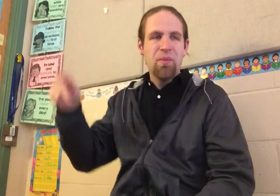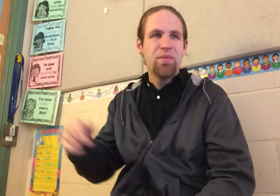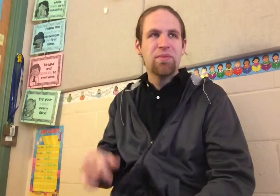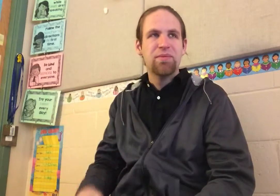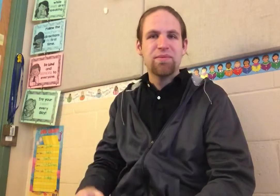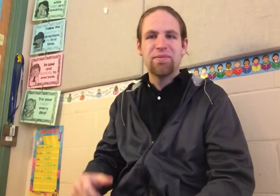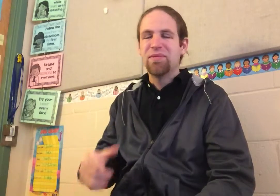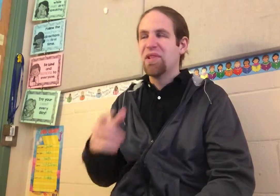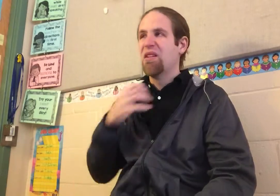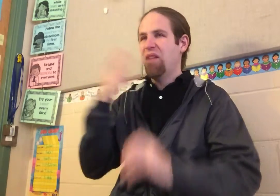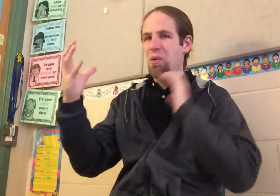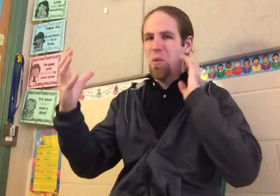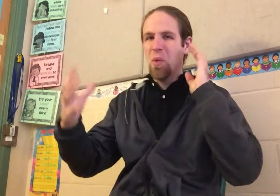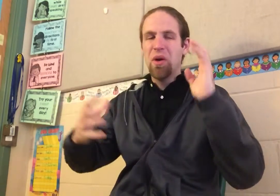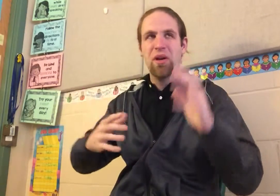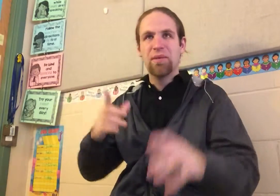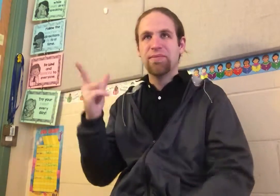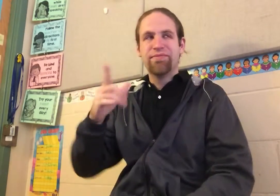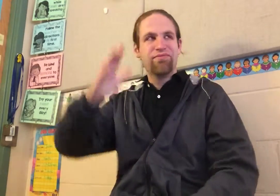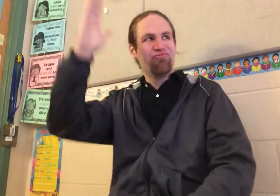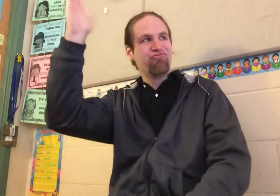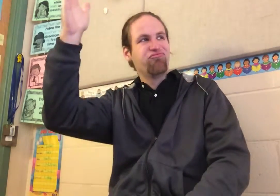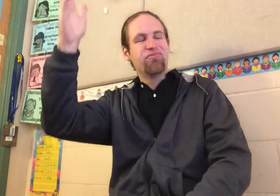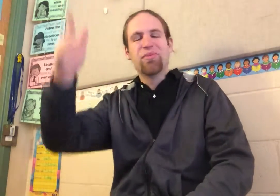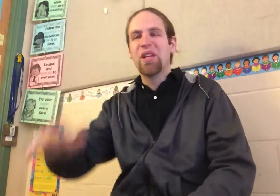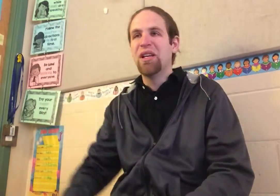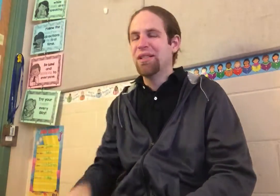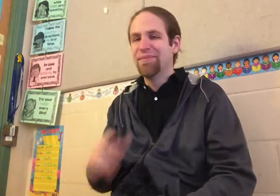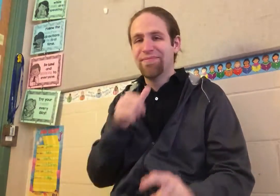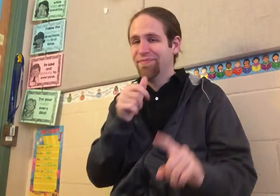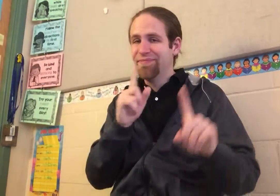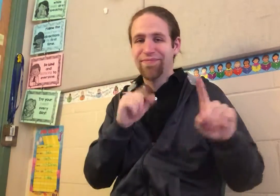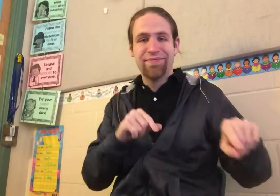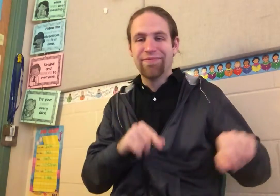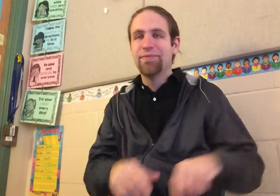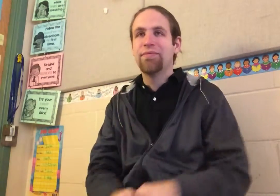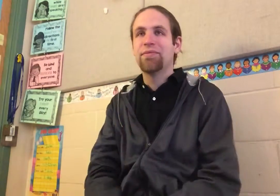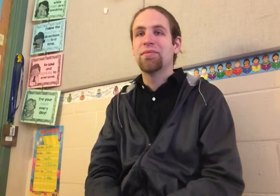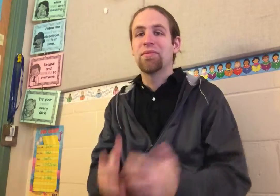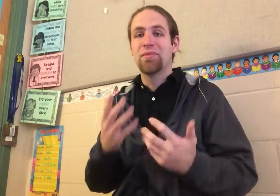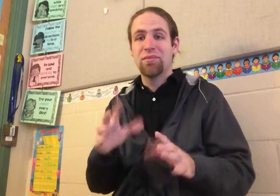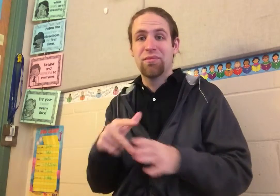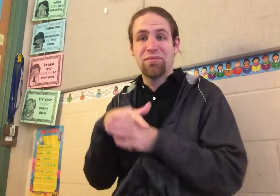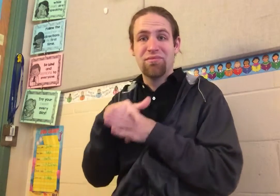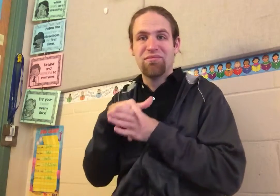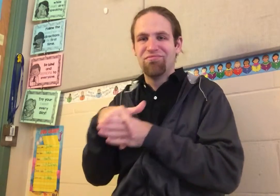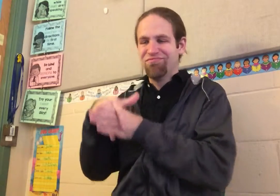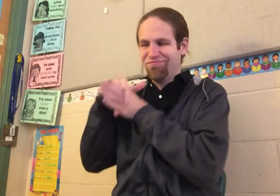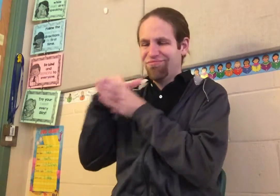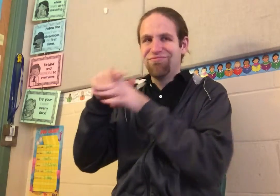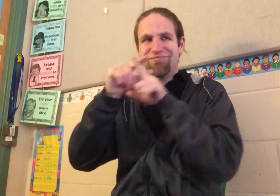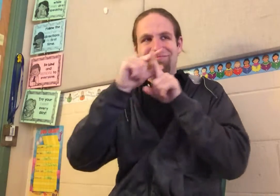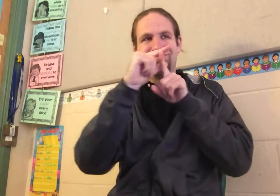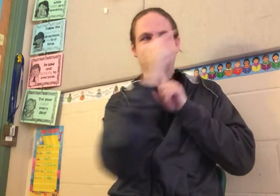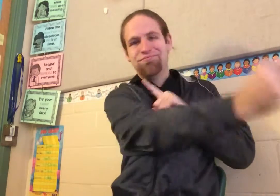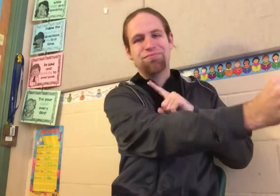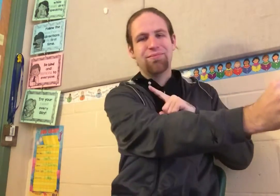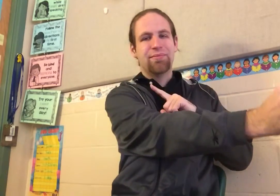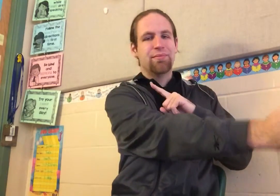deck, a wave of the rider's hand, but no reply. Then man and horse burst past our excited faces and go winging away